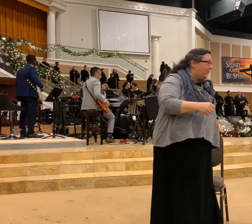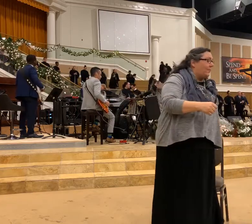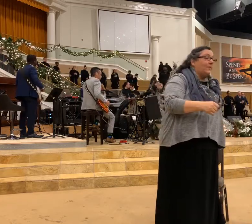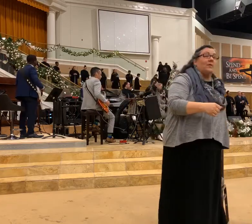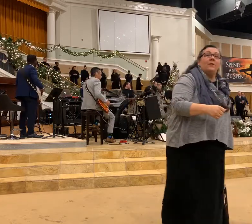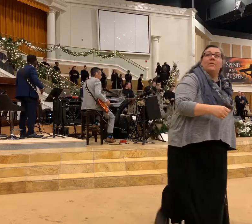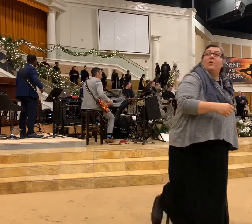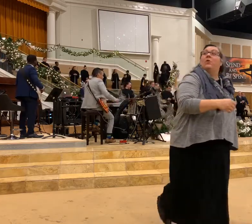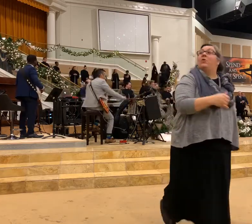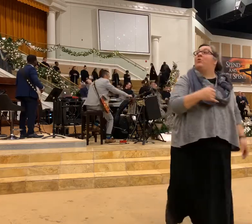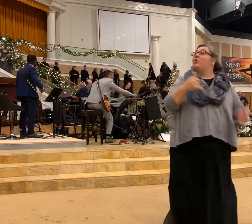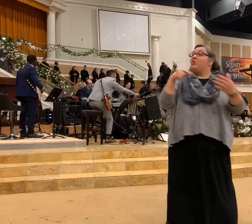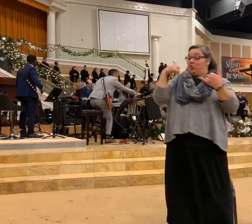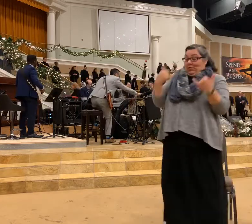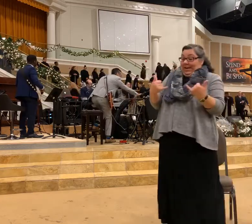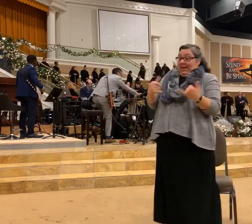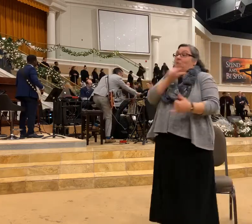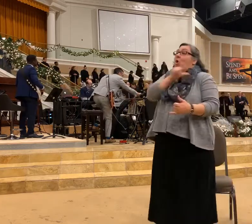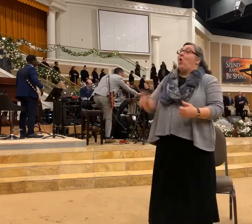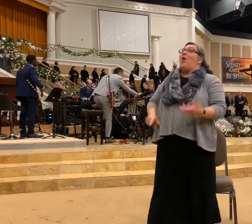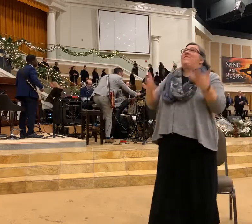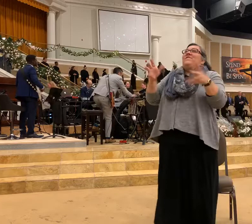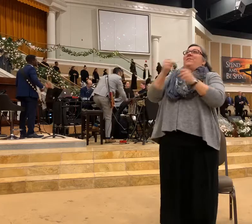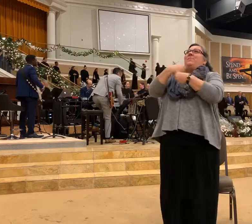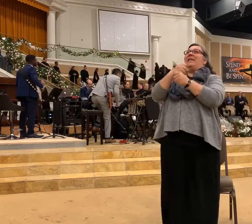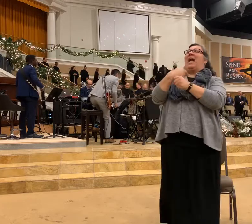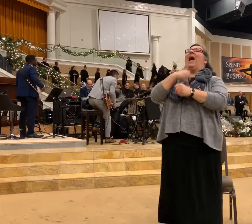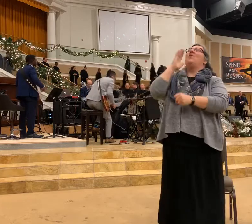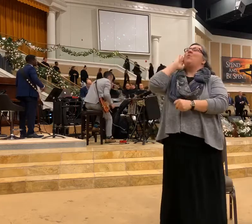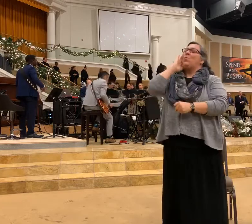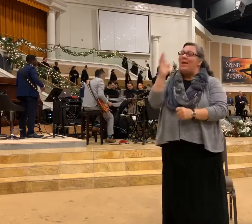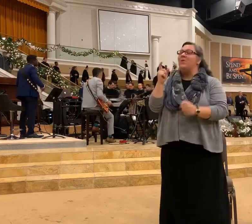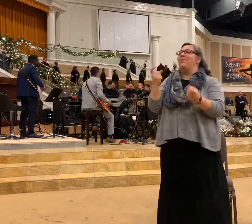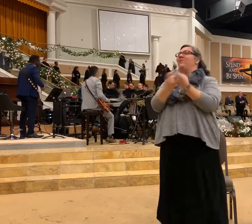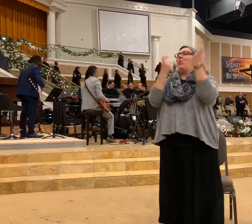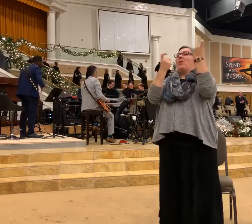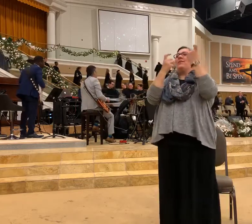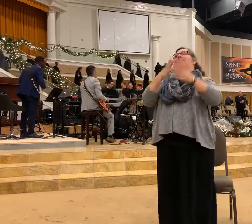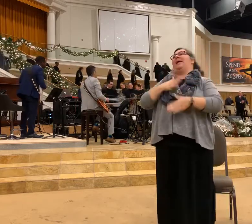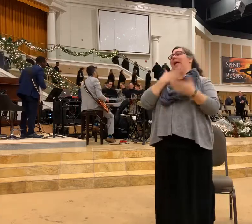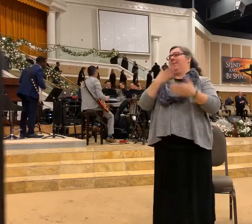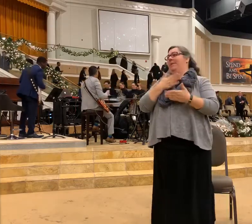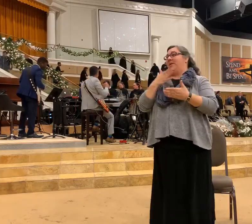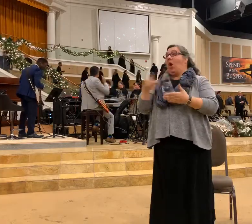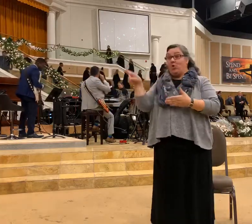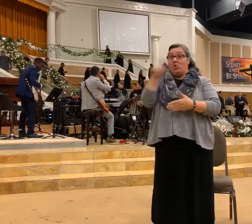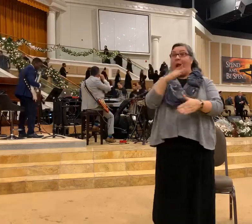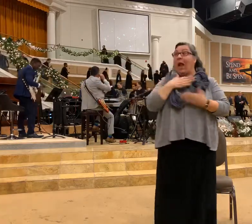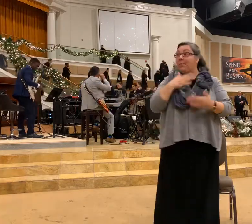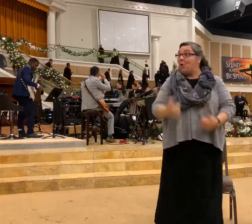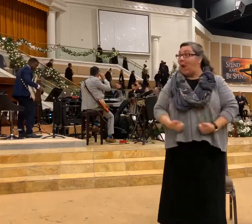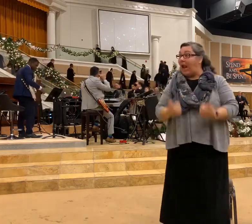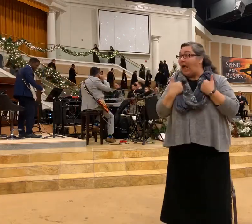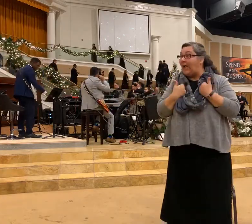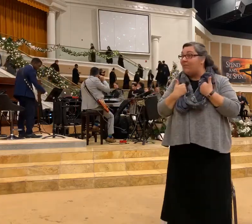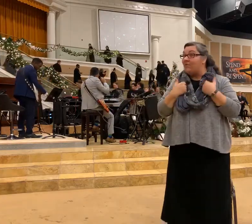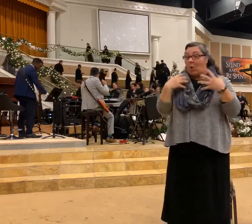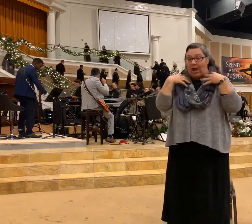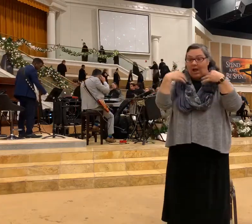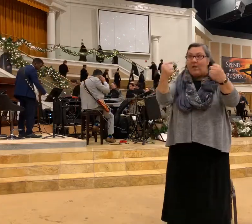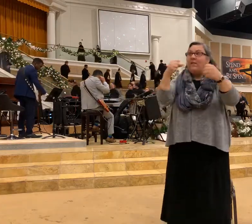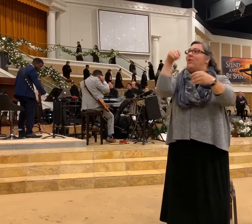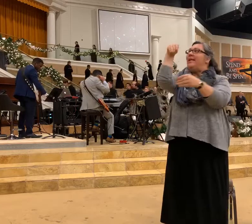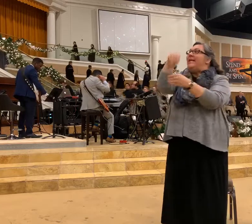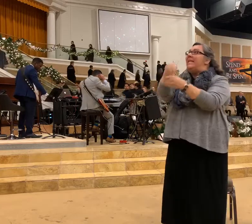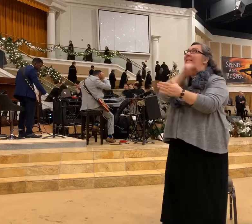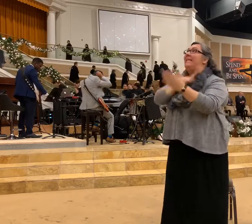This is the day the Lord hath made. I will rejoice and be glad in him. Are you glad to be alive and well in the kingdom